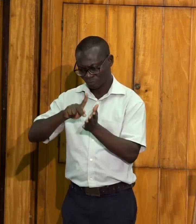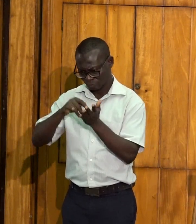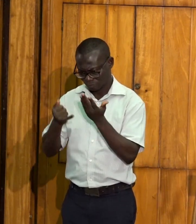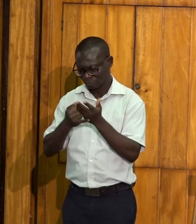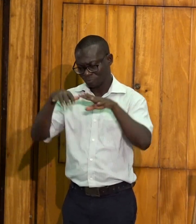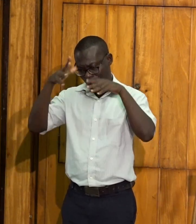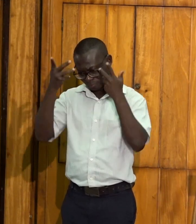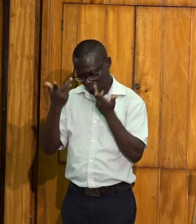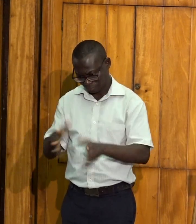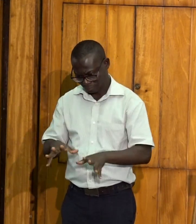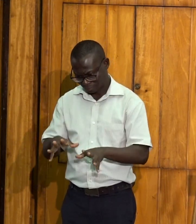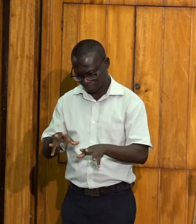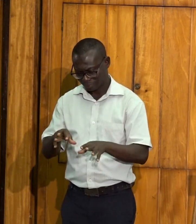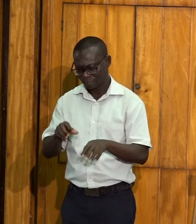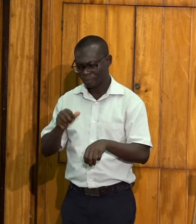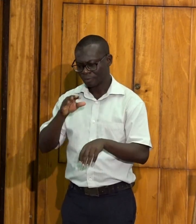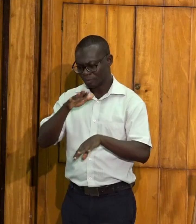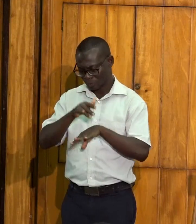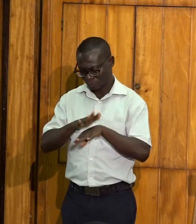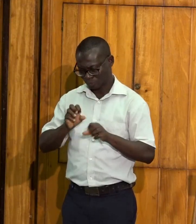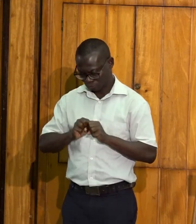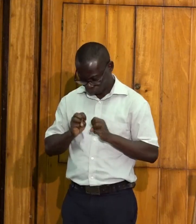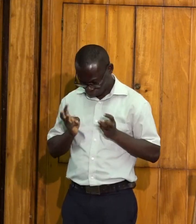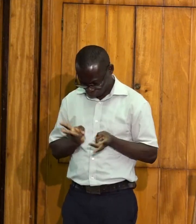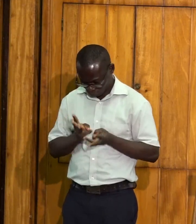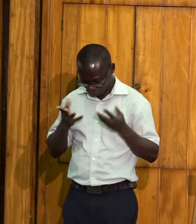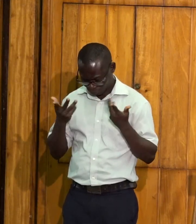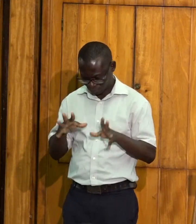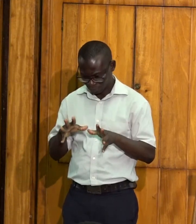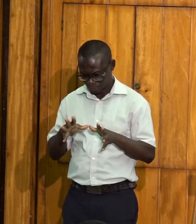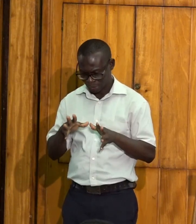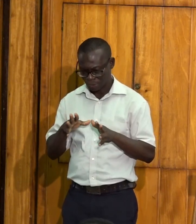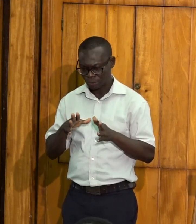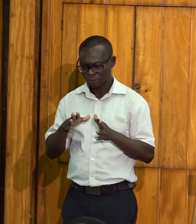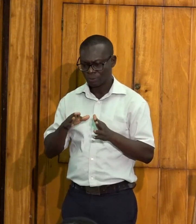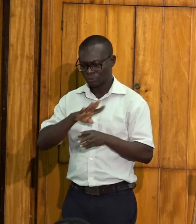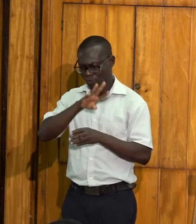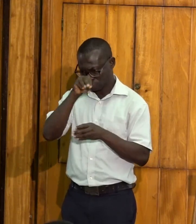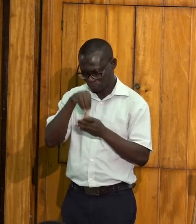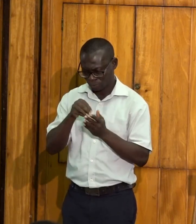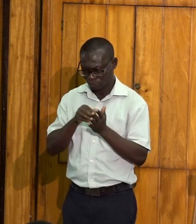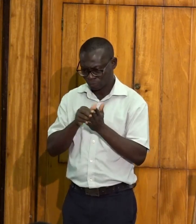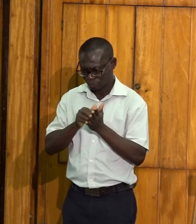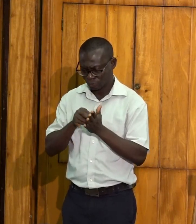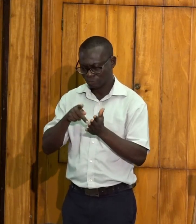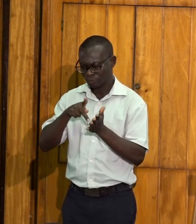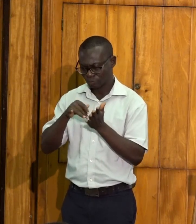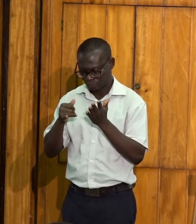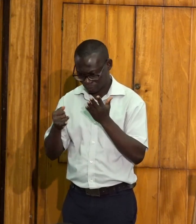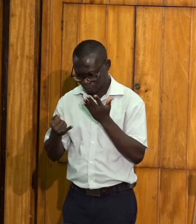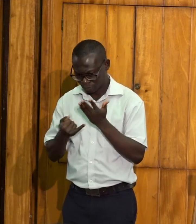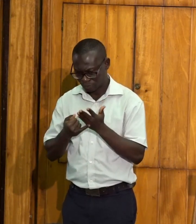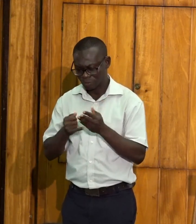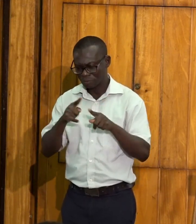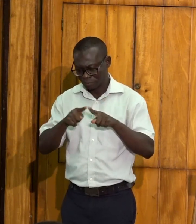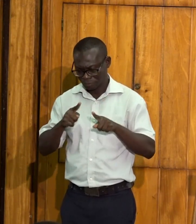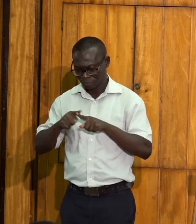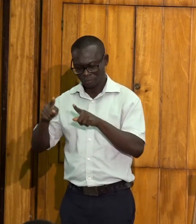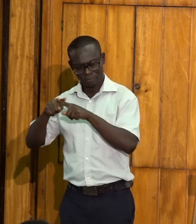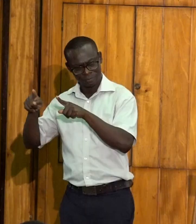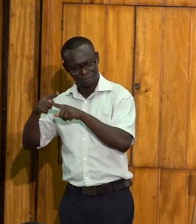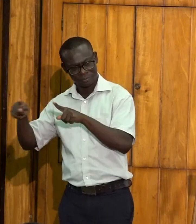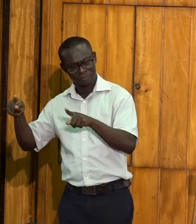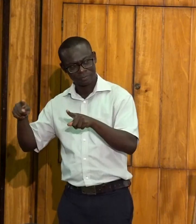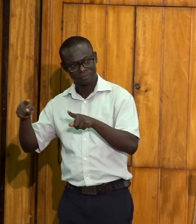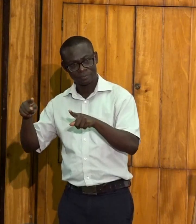the workshops into testable projects, testable prototypes, and then